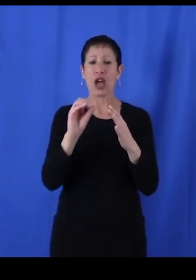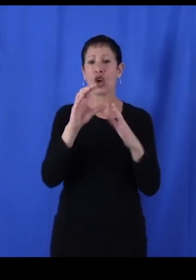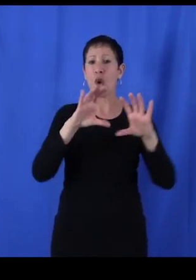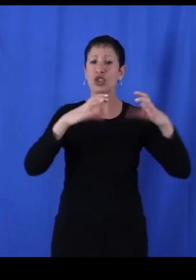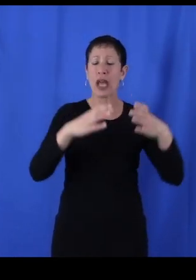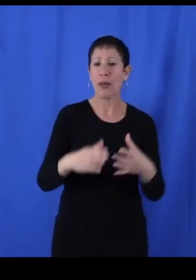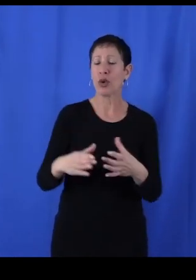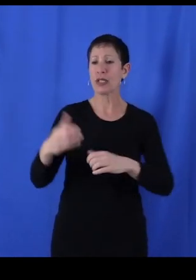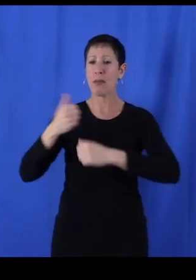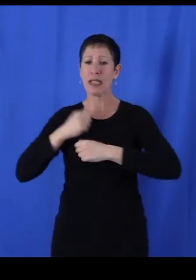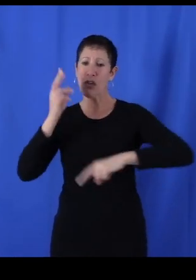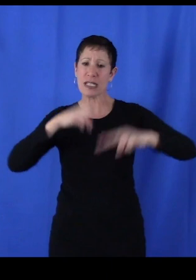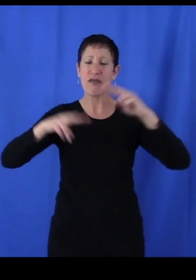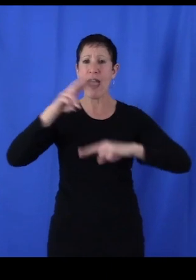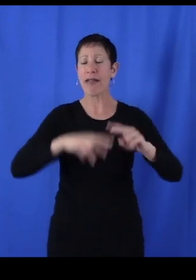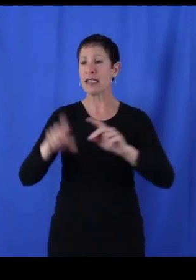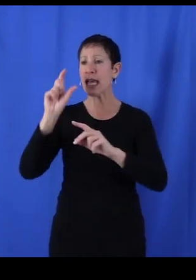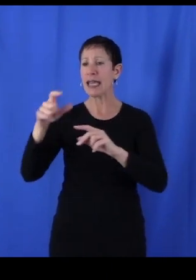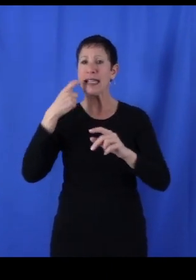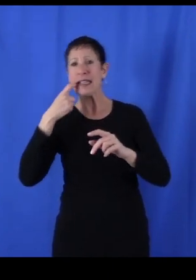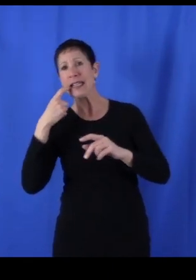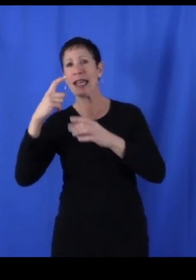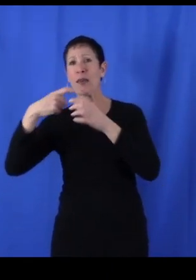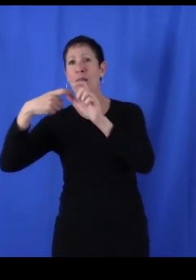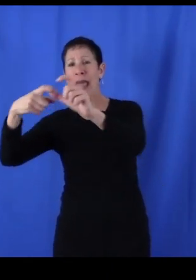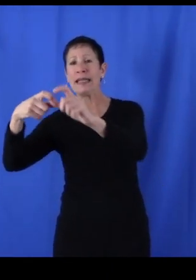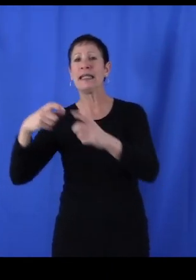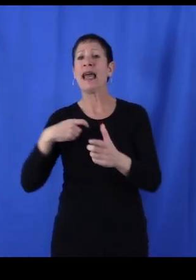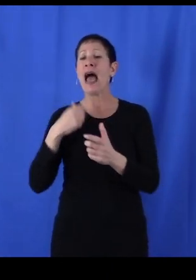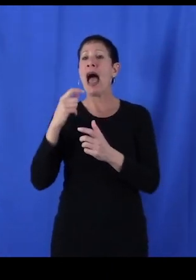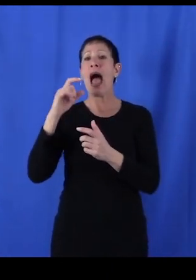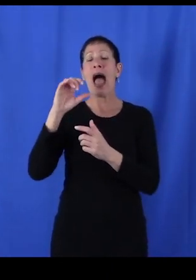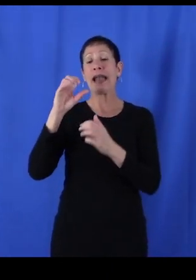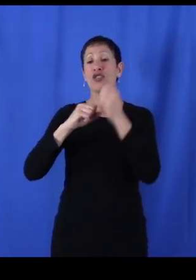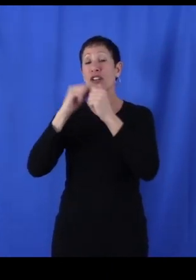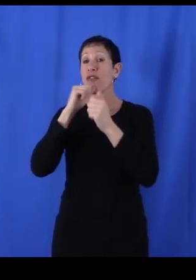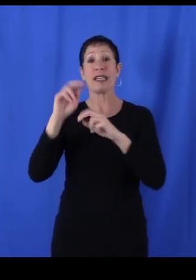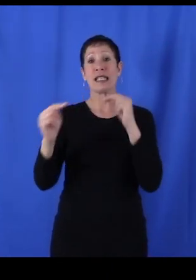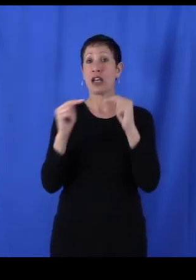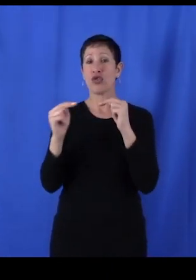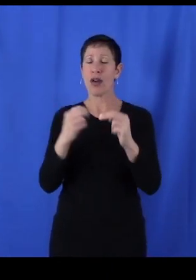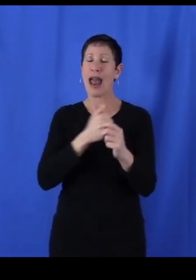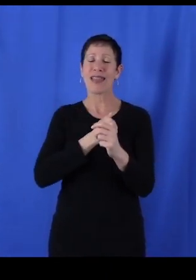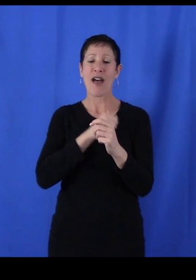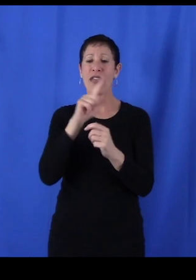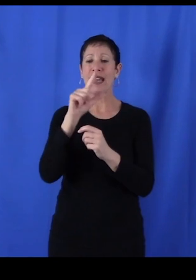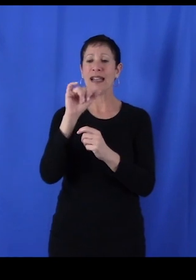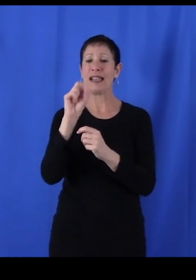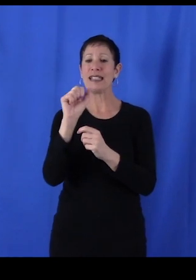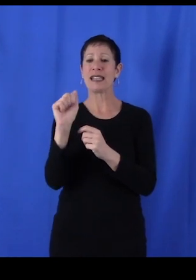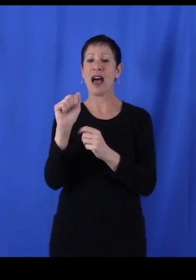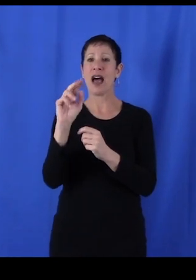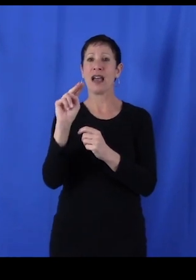and an infrastructure that's anything but neutral. And I love that Lisa Nakamura is actually teaching a course right now called The Internet is a